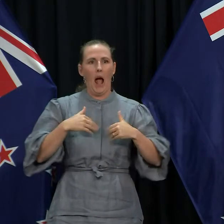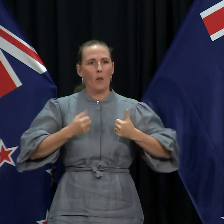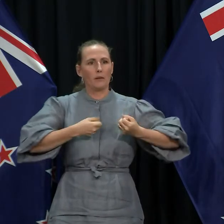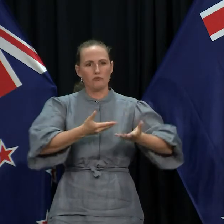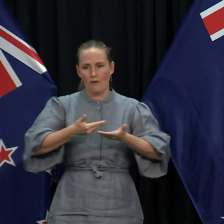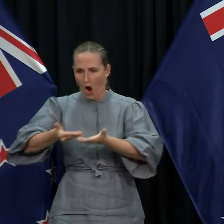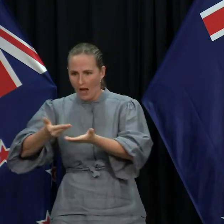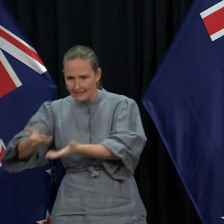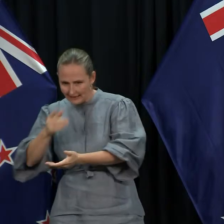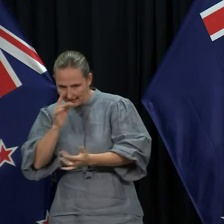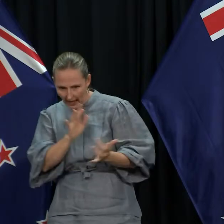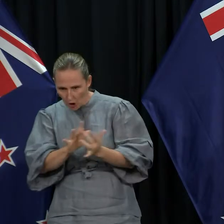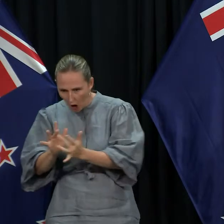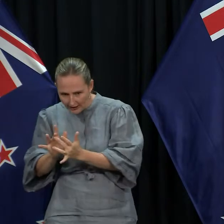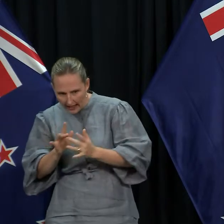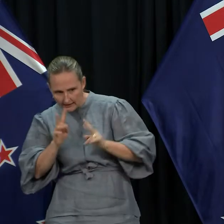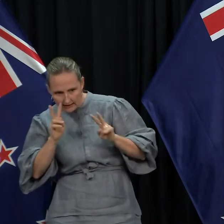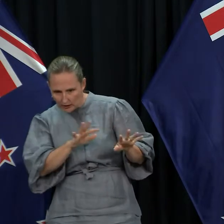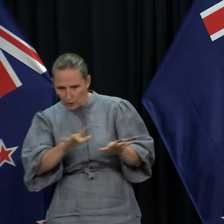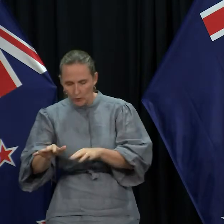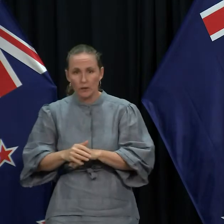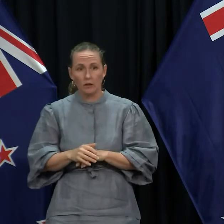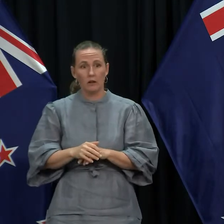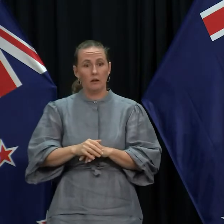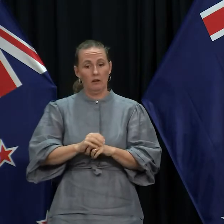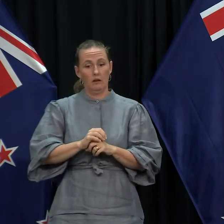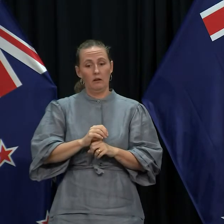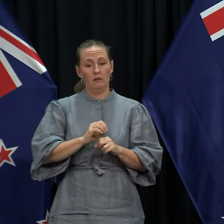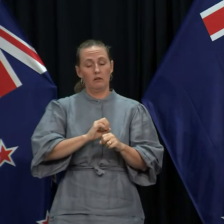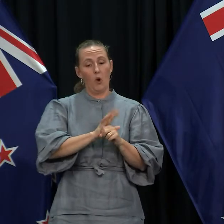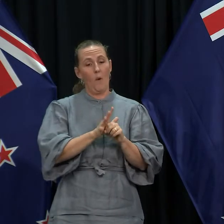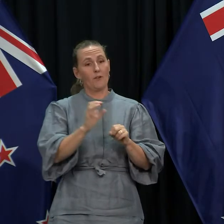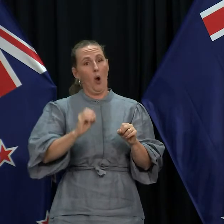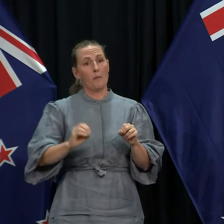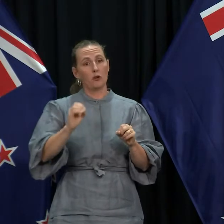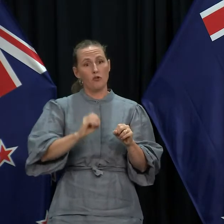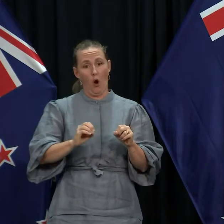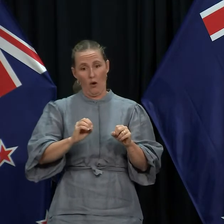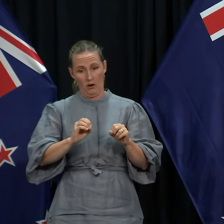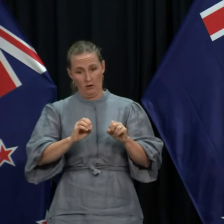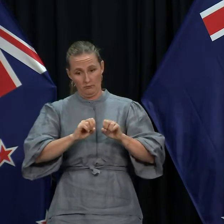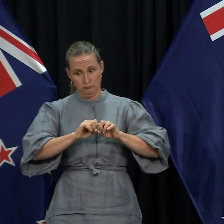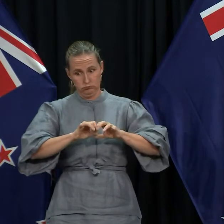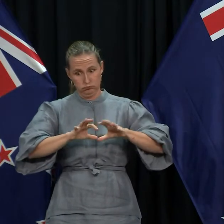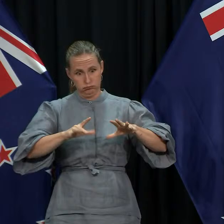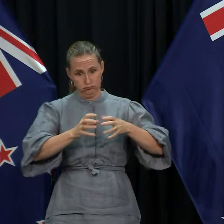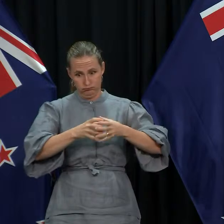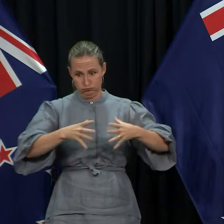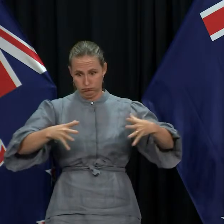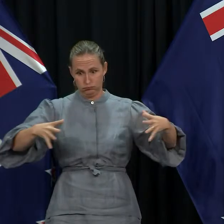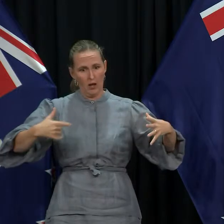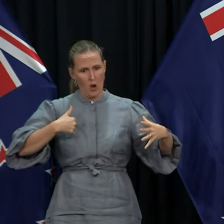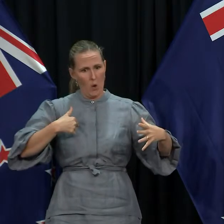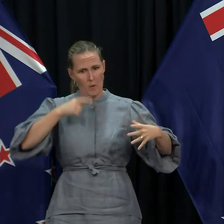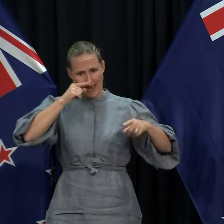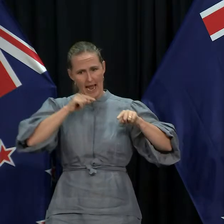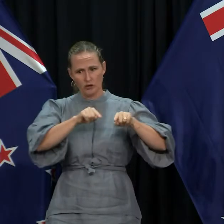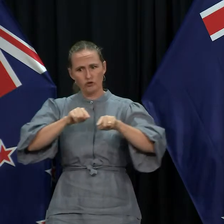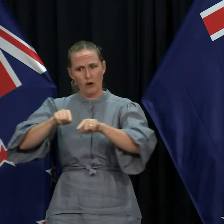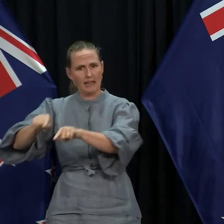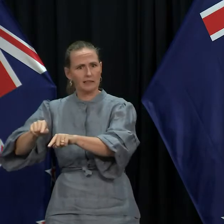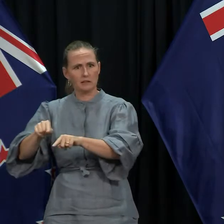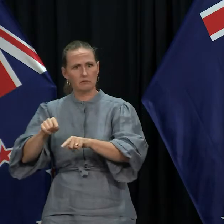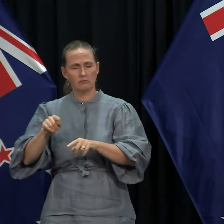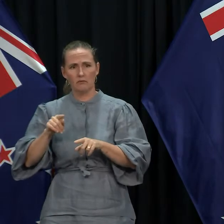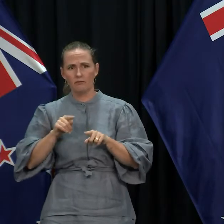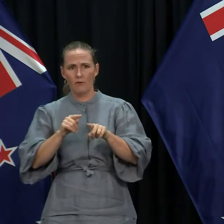that as you saw that Omicron outbreak continue, we were following up hundreds and then thousands of people a day. And actually at the moment, most